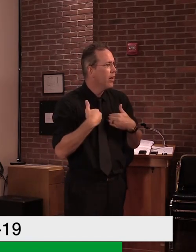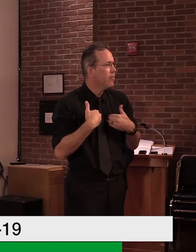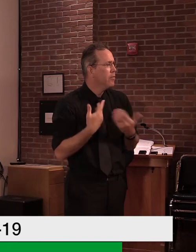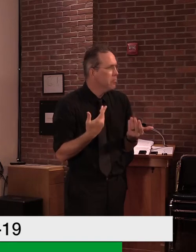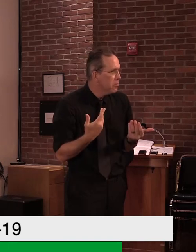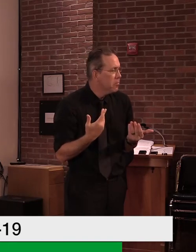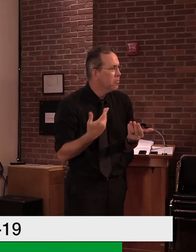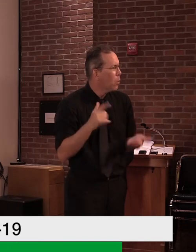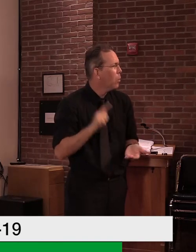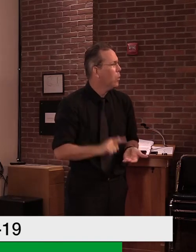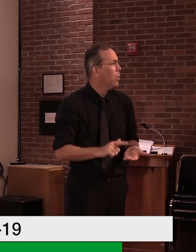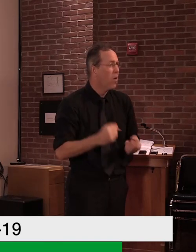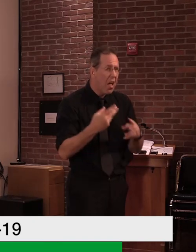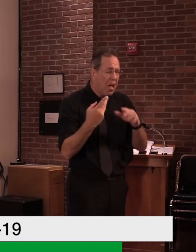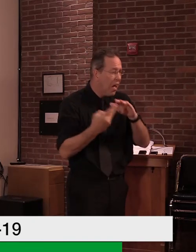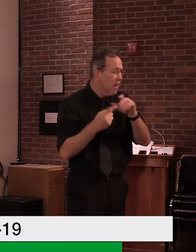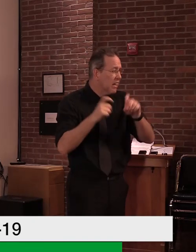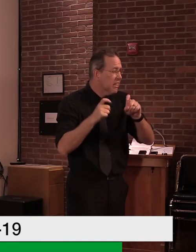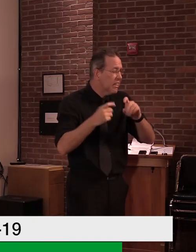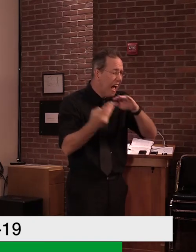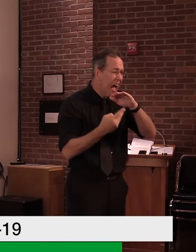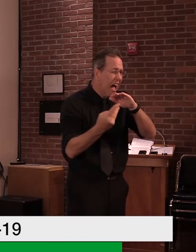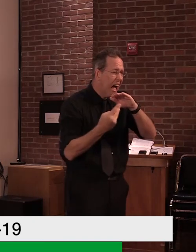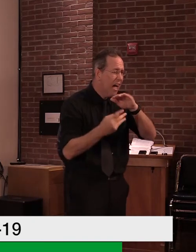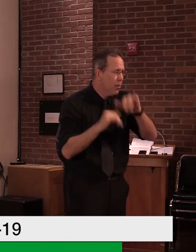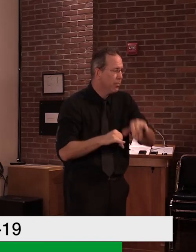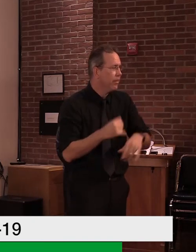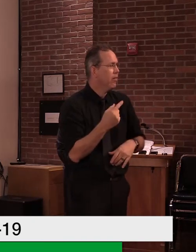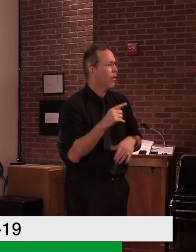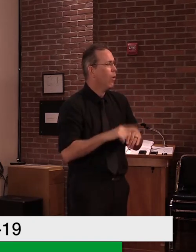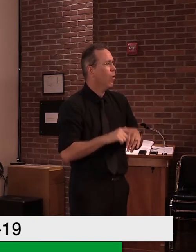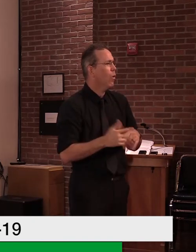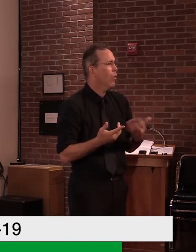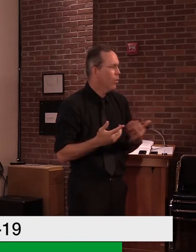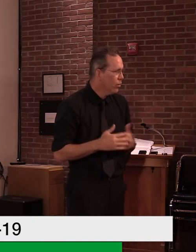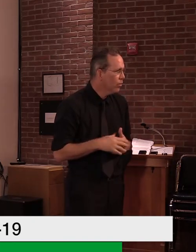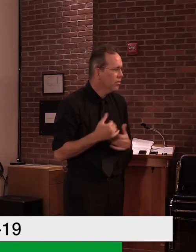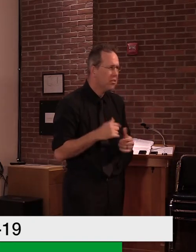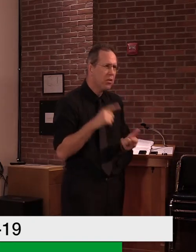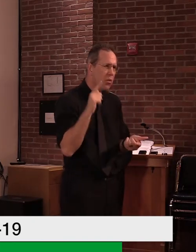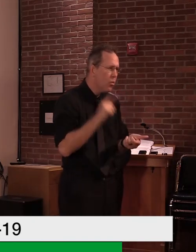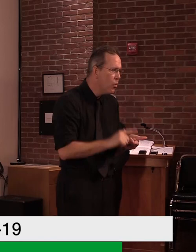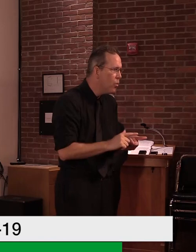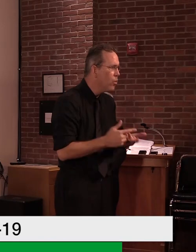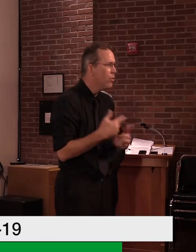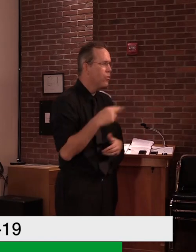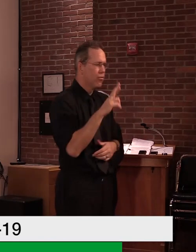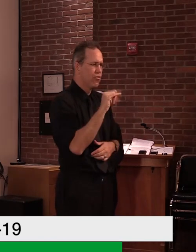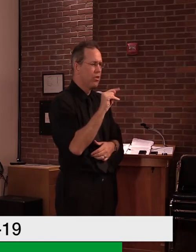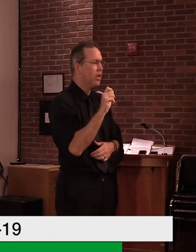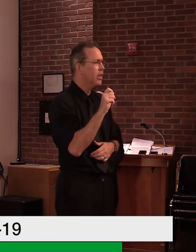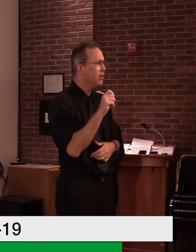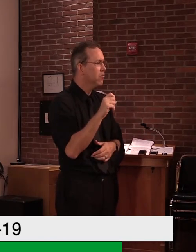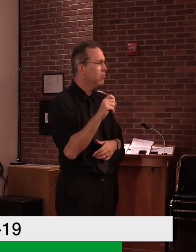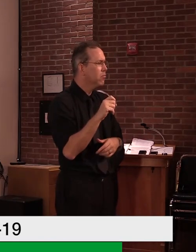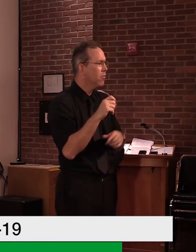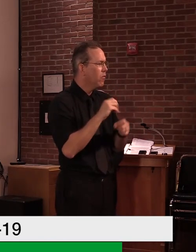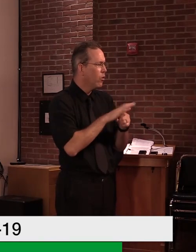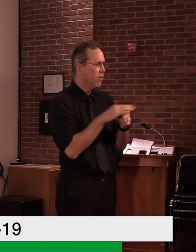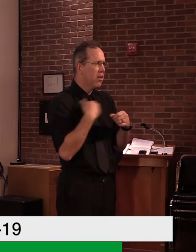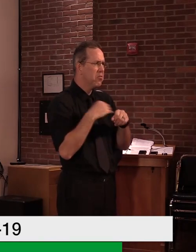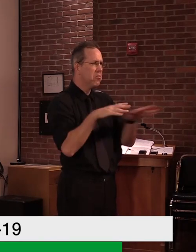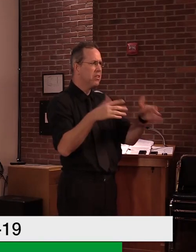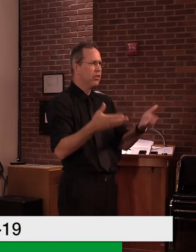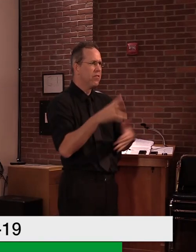of virus in our communities not being freely transmitted amongst people all of the time. So I think that's very,